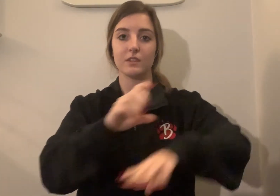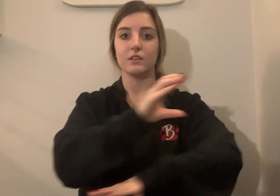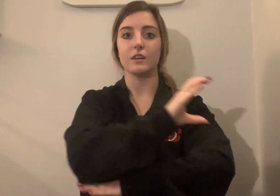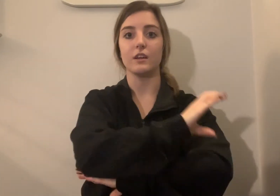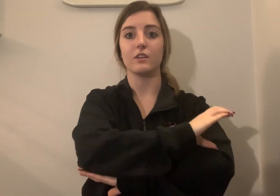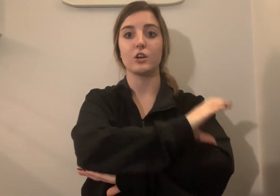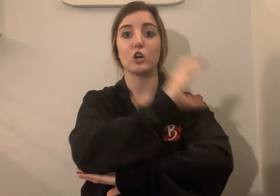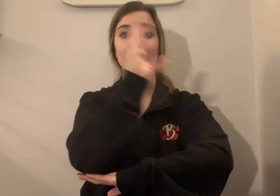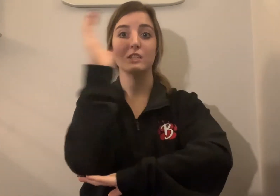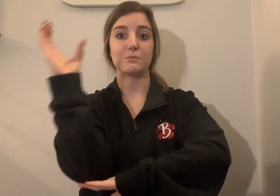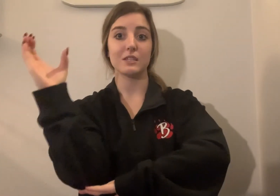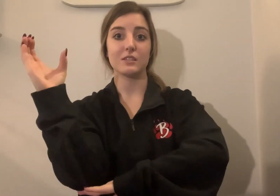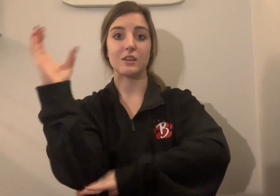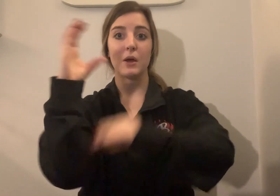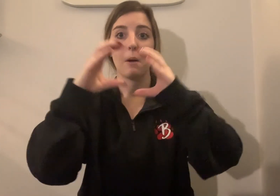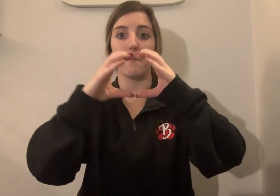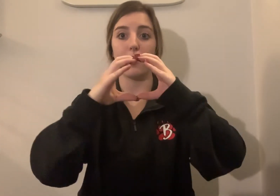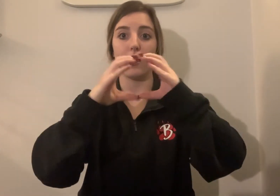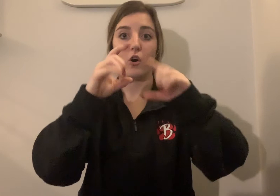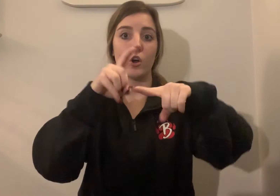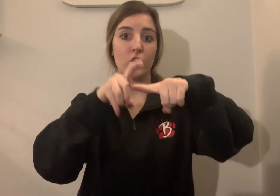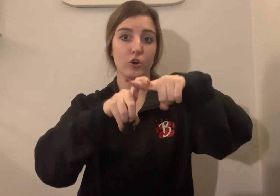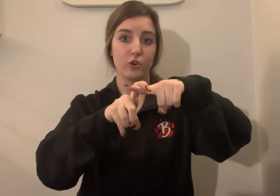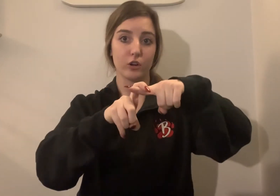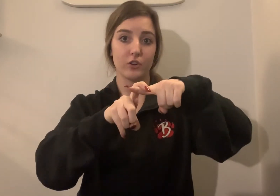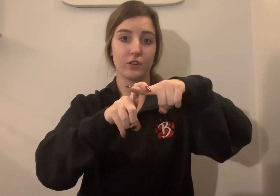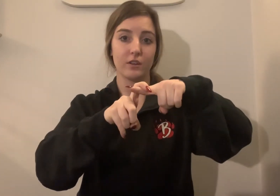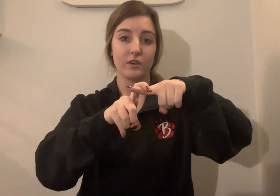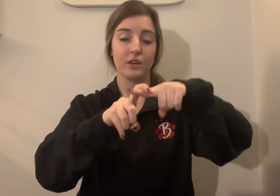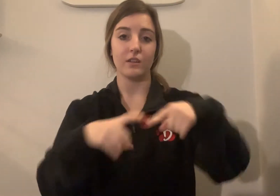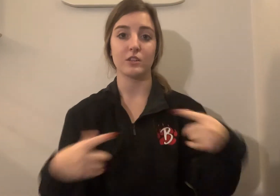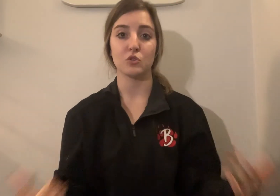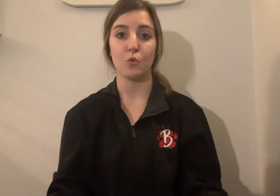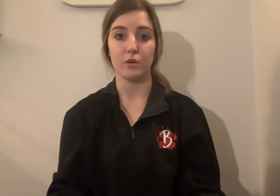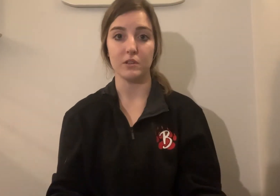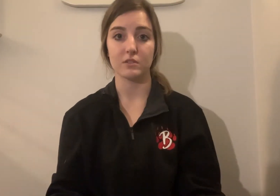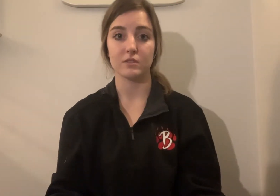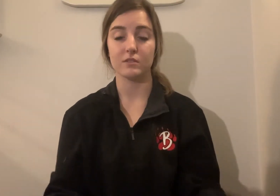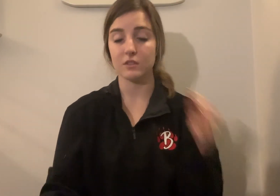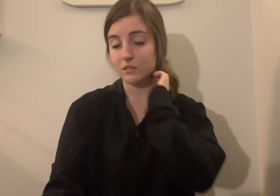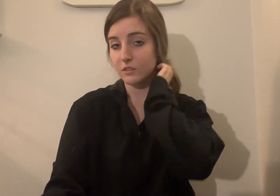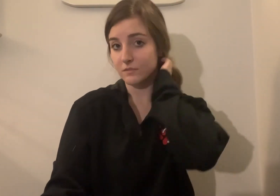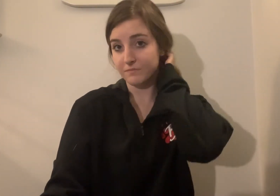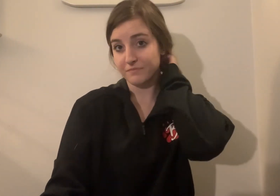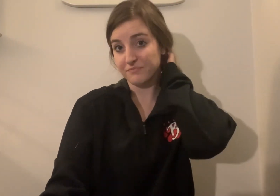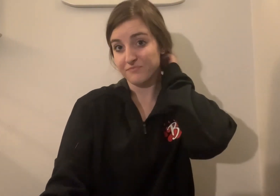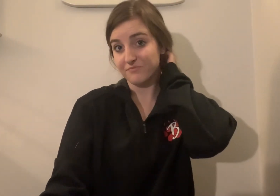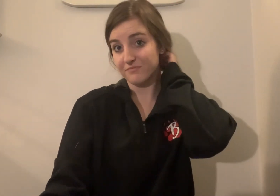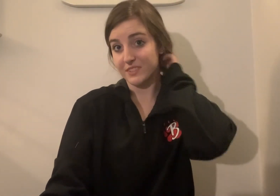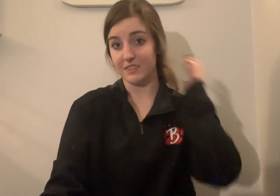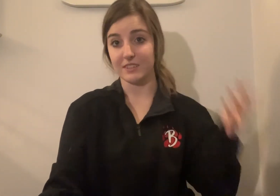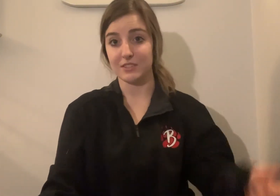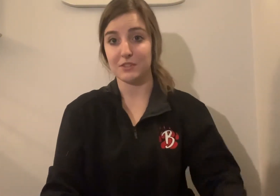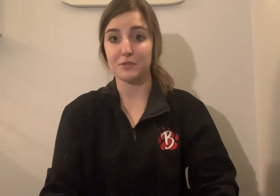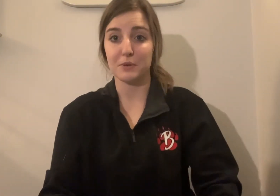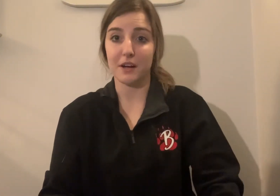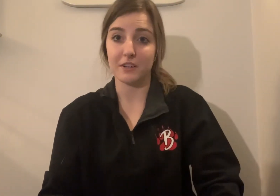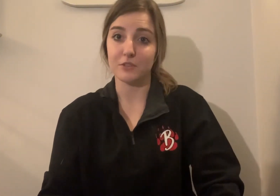Again, Christmas ball hook. And that's ornament. That's the only way I could remember